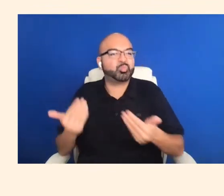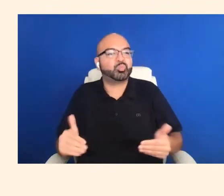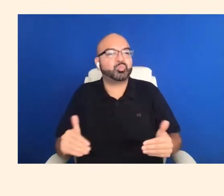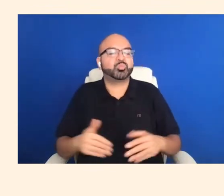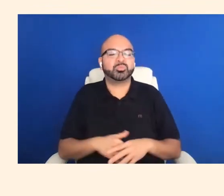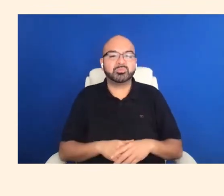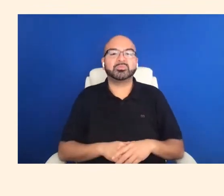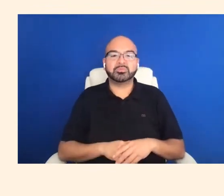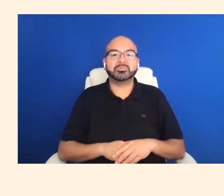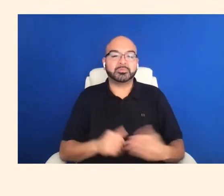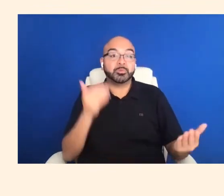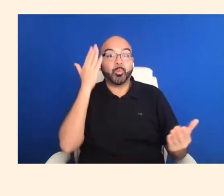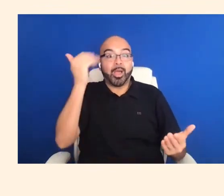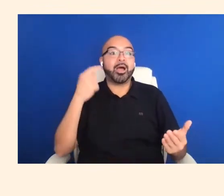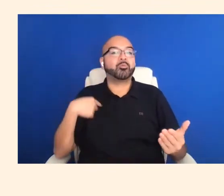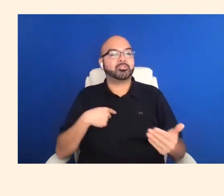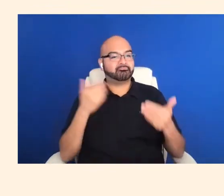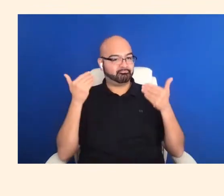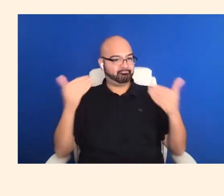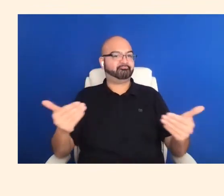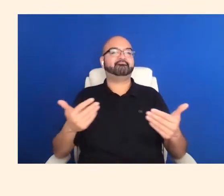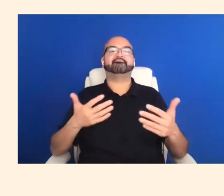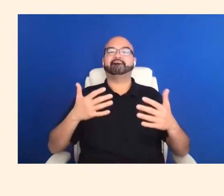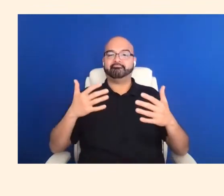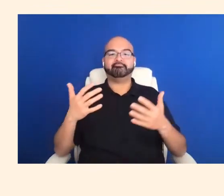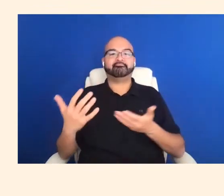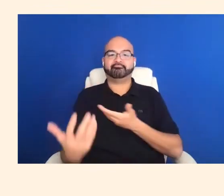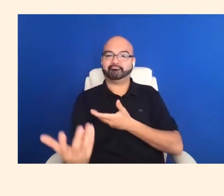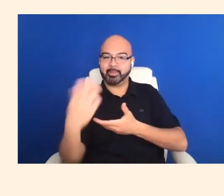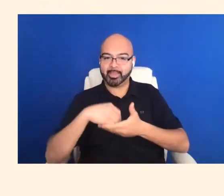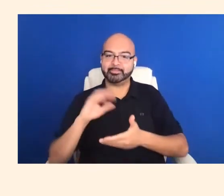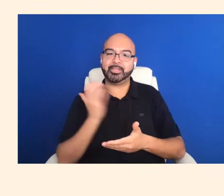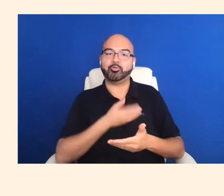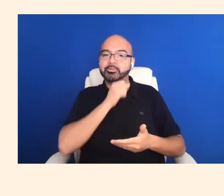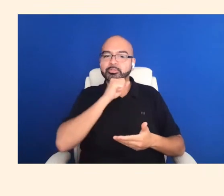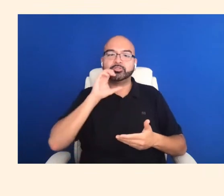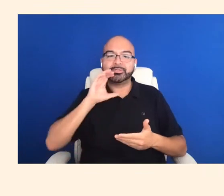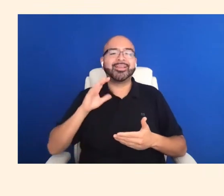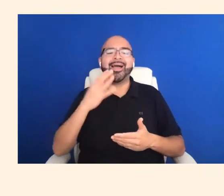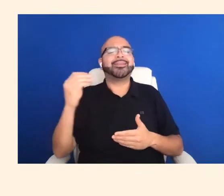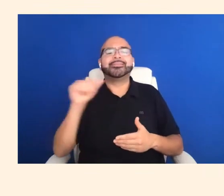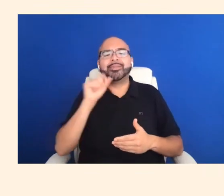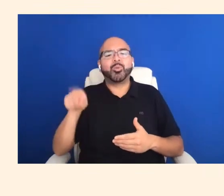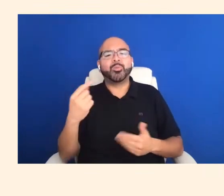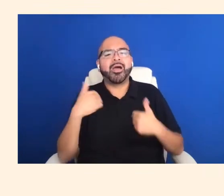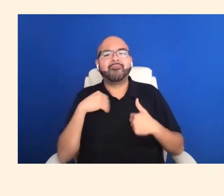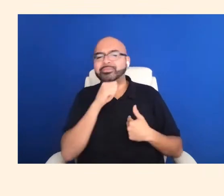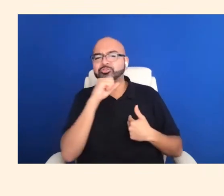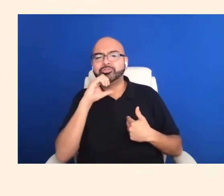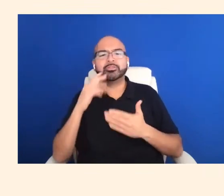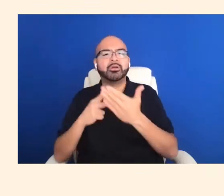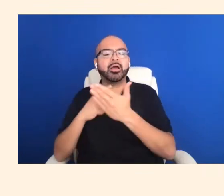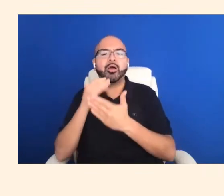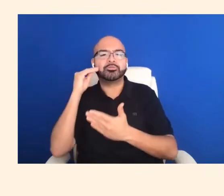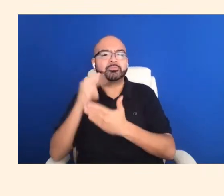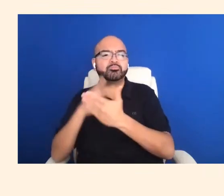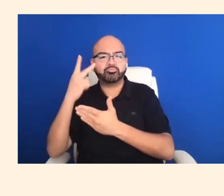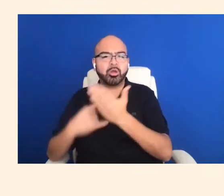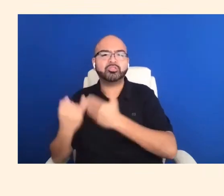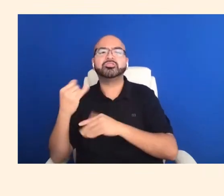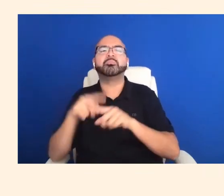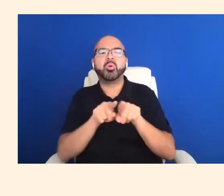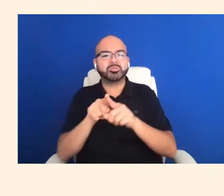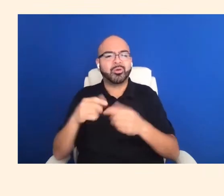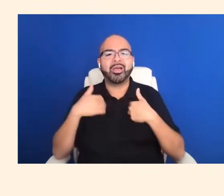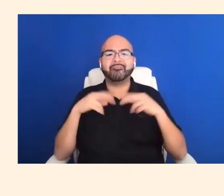And that is why we engage our seniors so much. Like we don't just only have the senior housing project, like we do senior days.